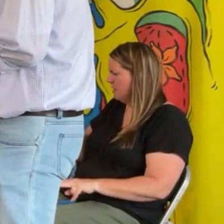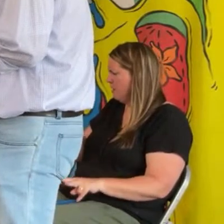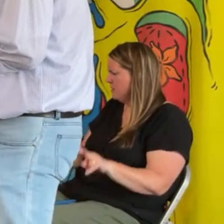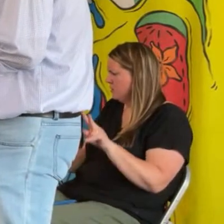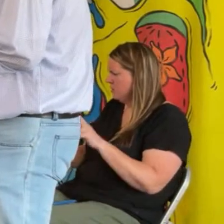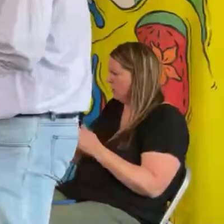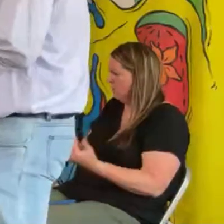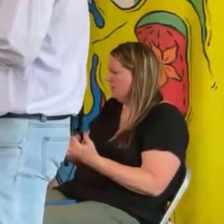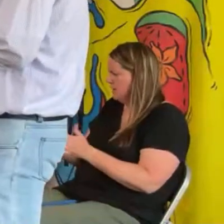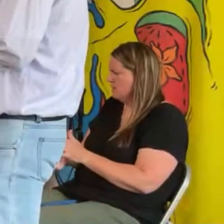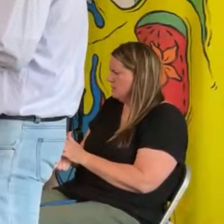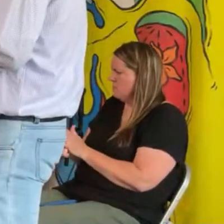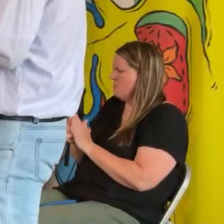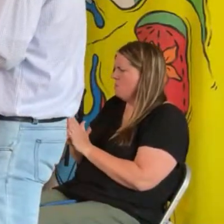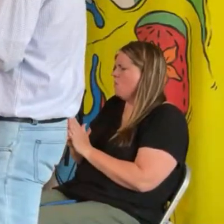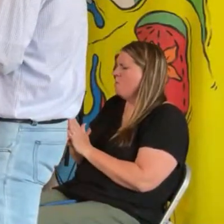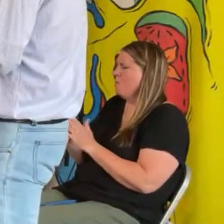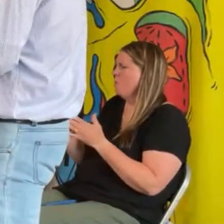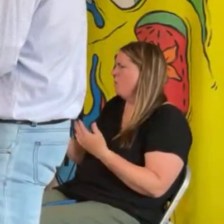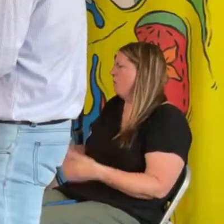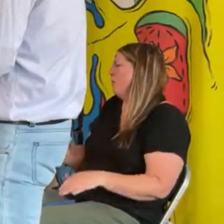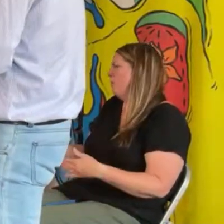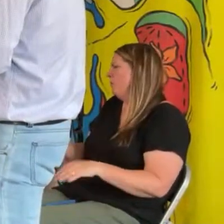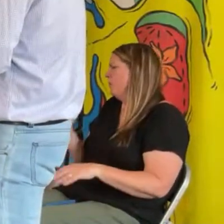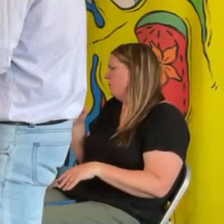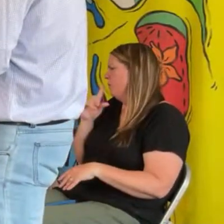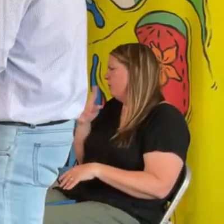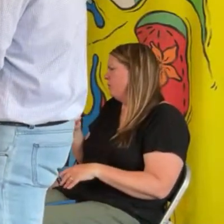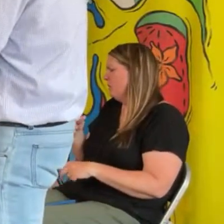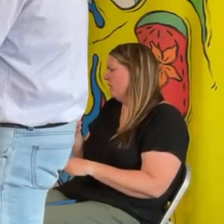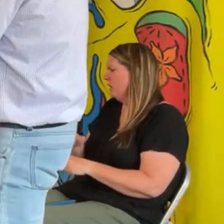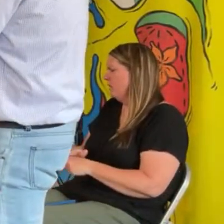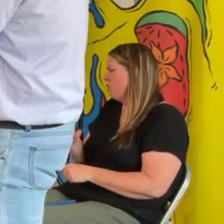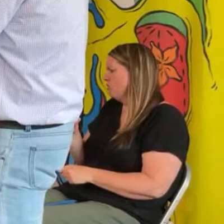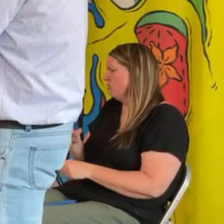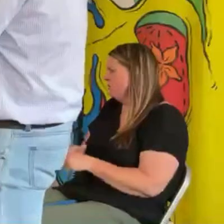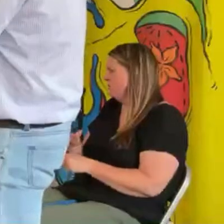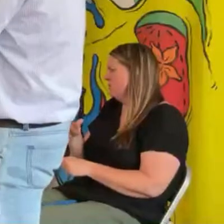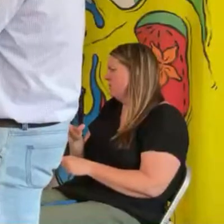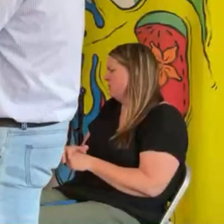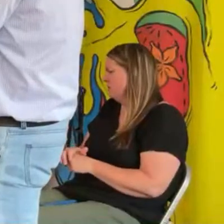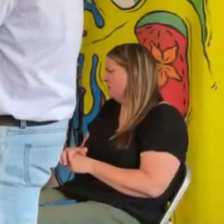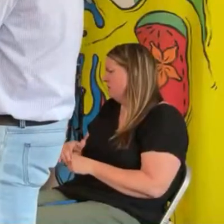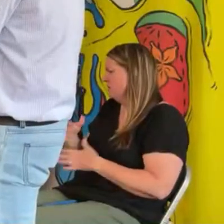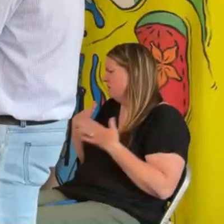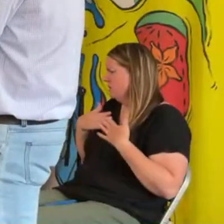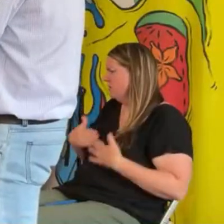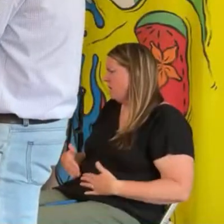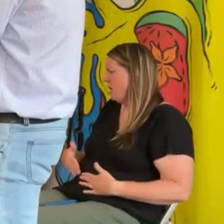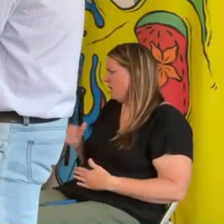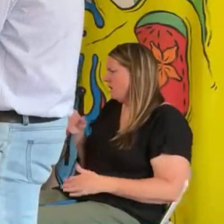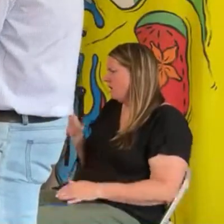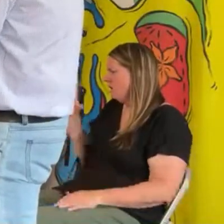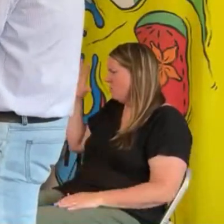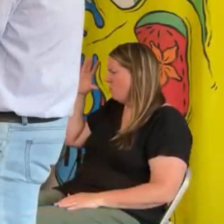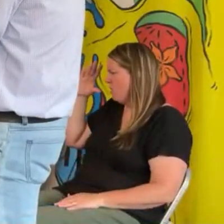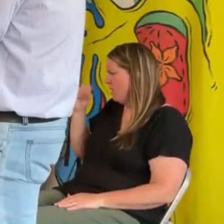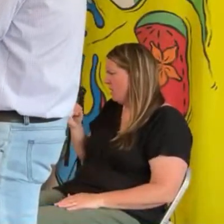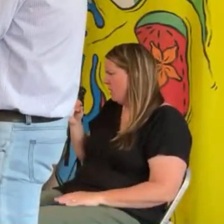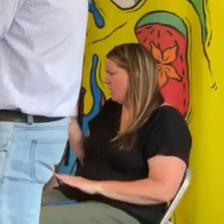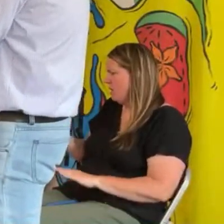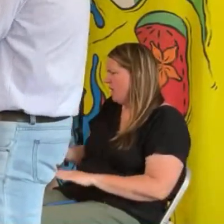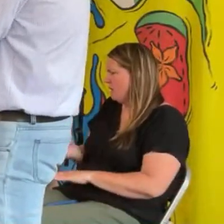Observe this moment, how it convulses. The body of the